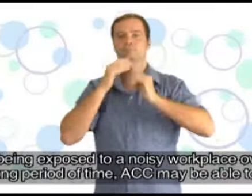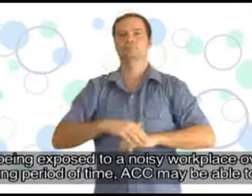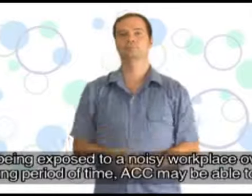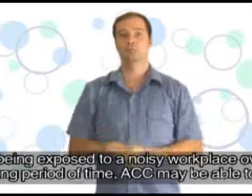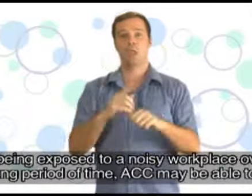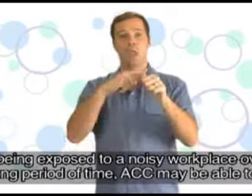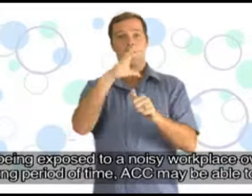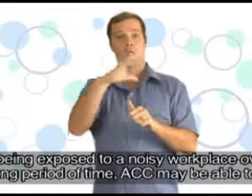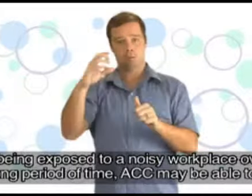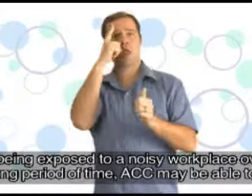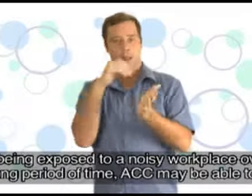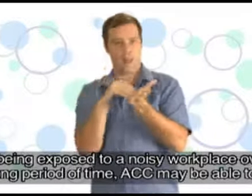help.